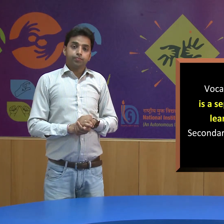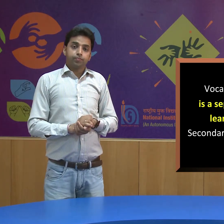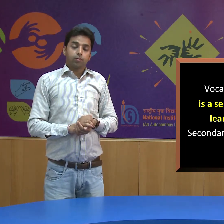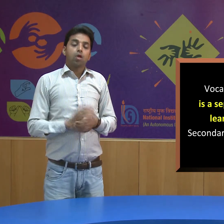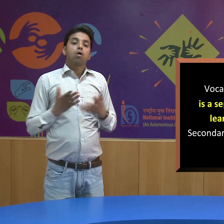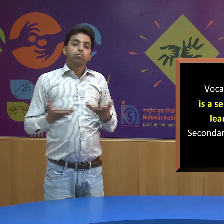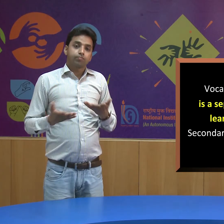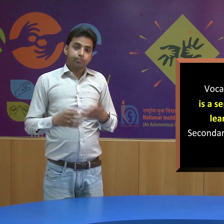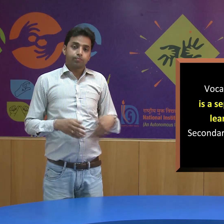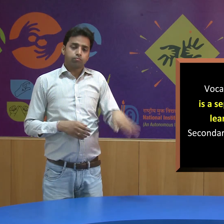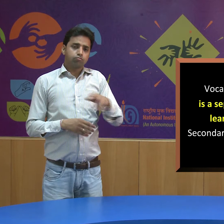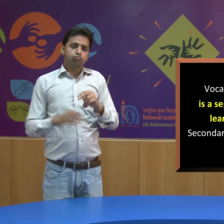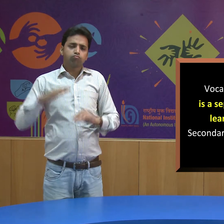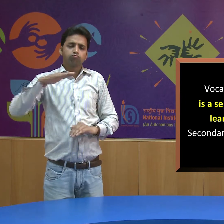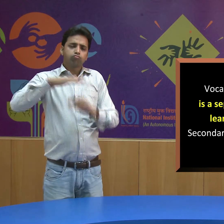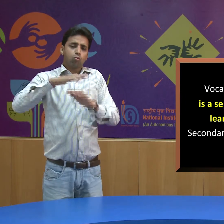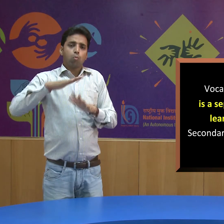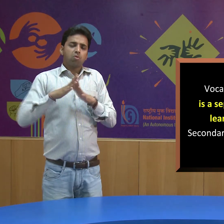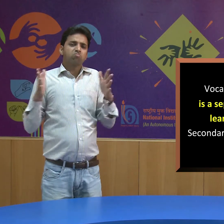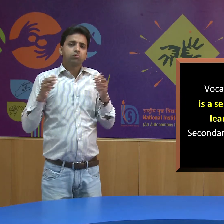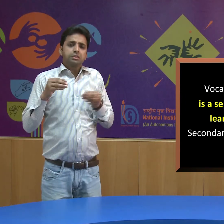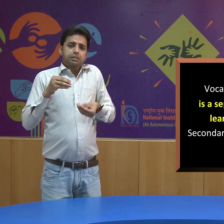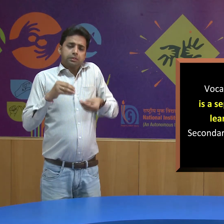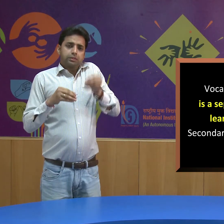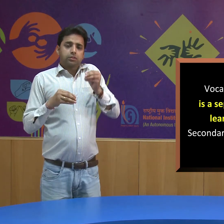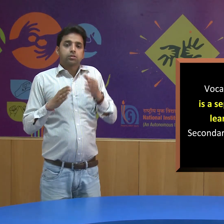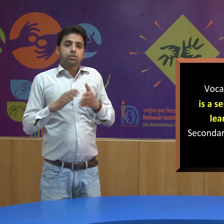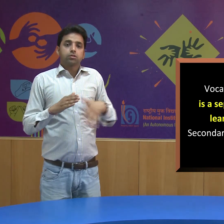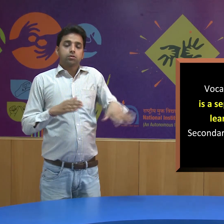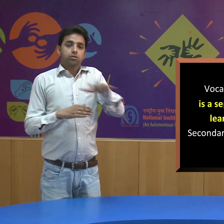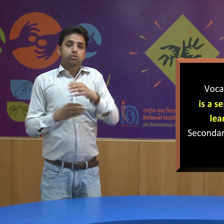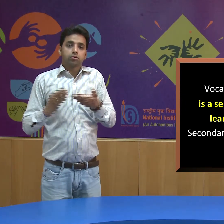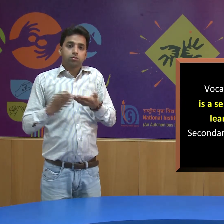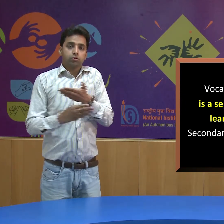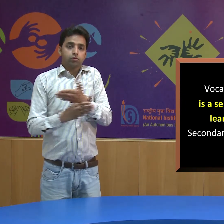However, not much success has been achieved in this field.